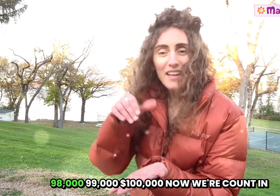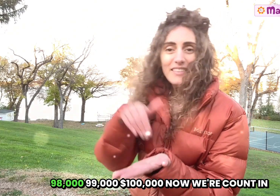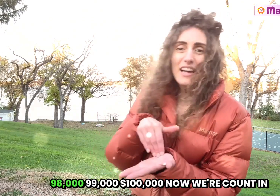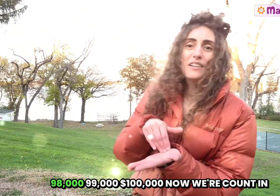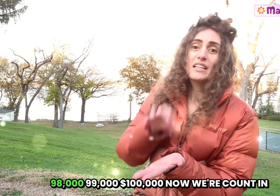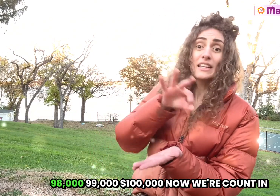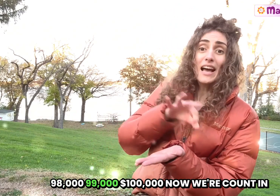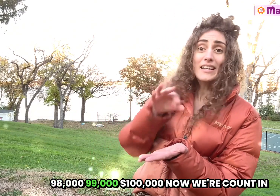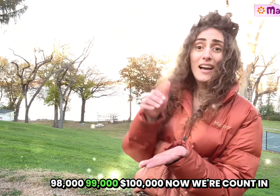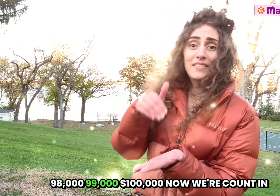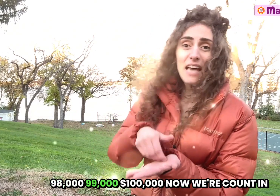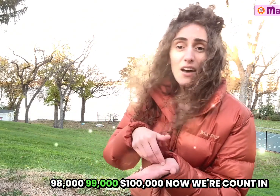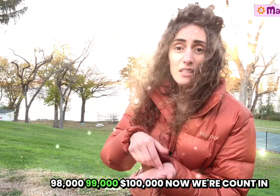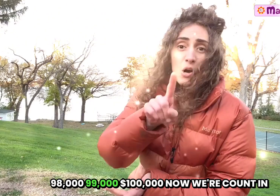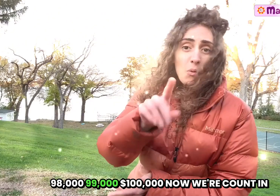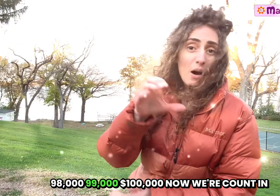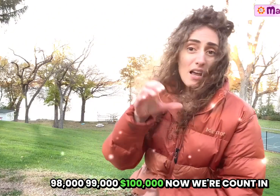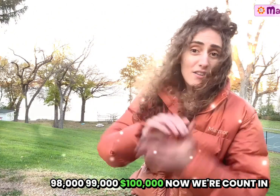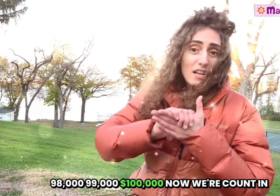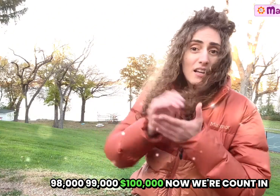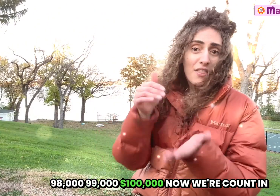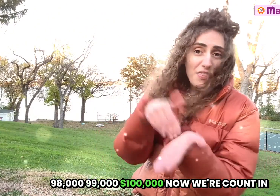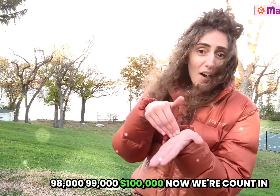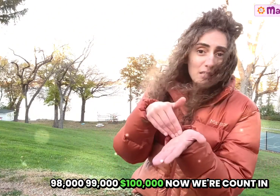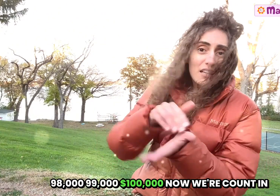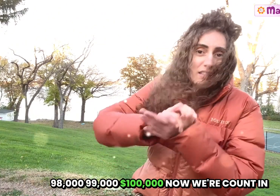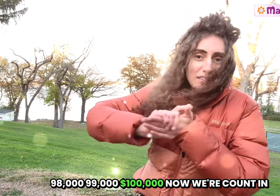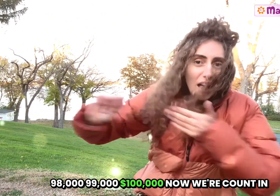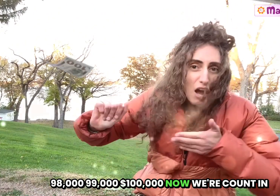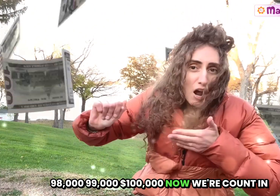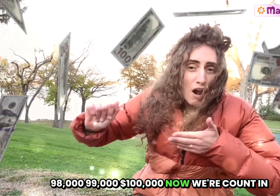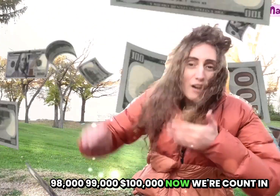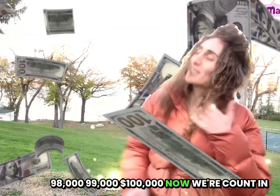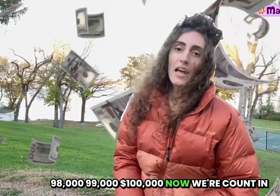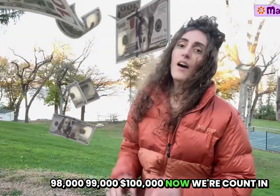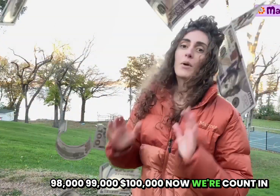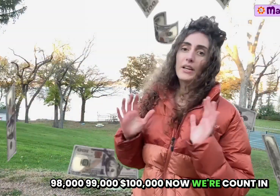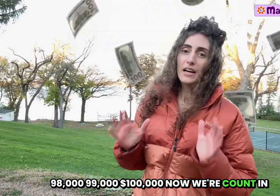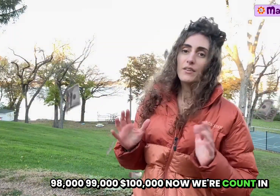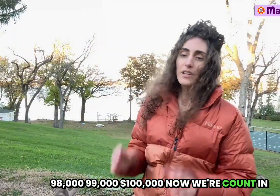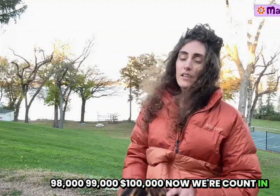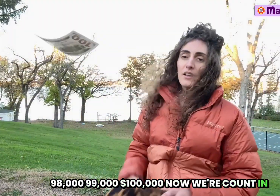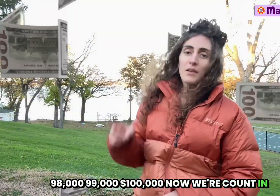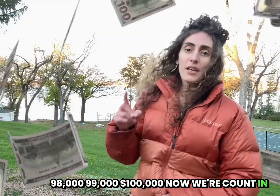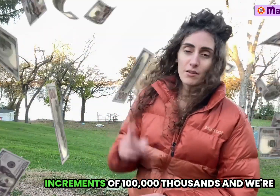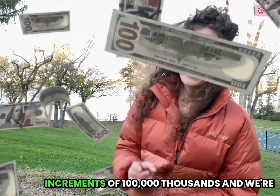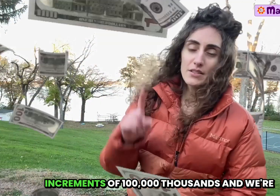,000, 99,000, 100,000 dollars! Now we're going to count in increments of